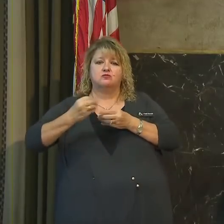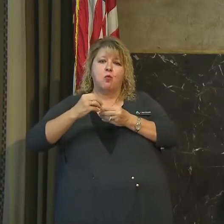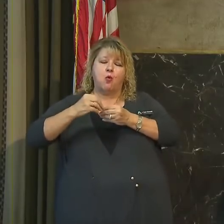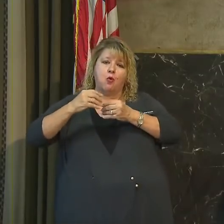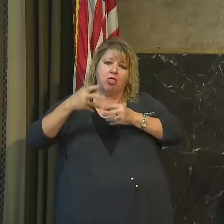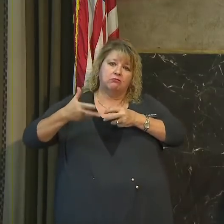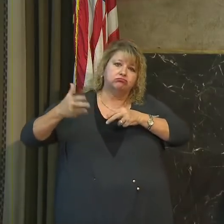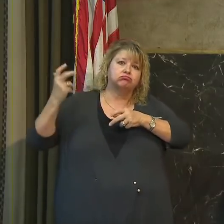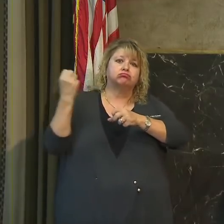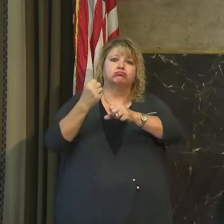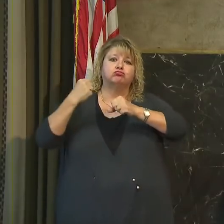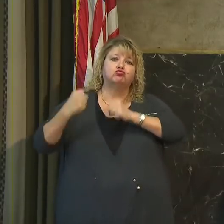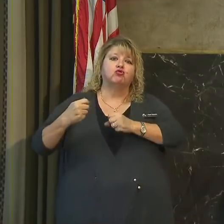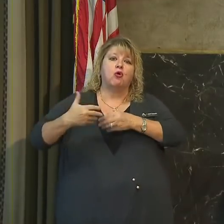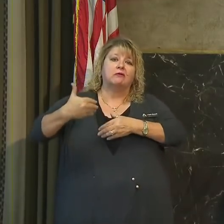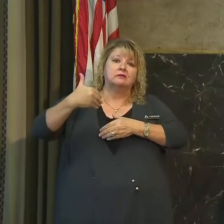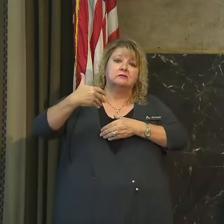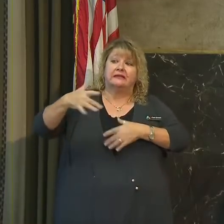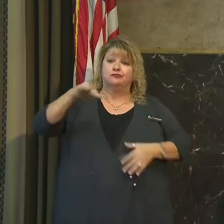transmission.